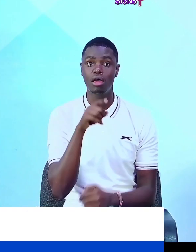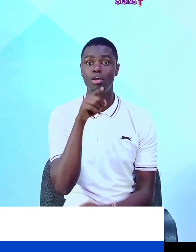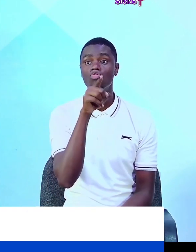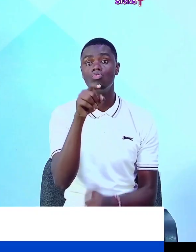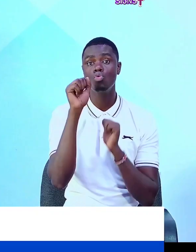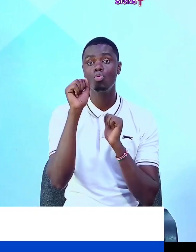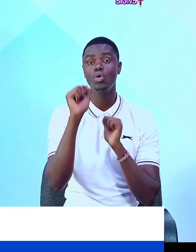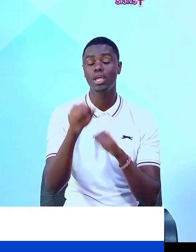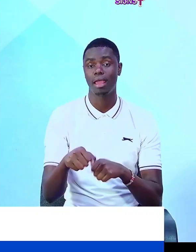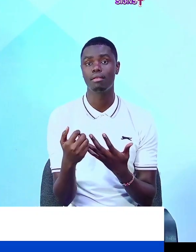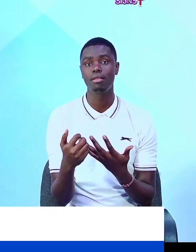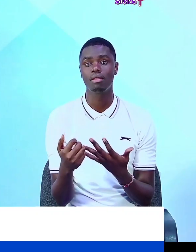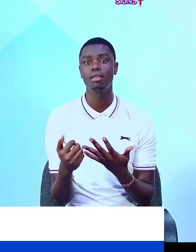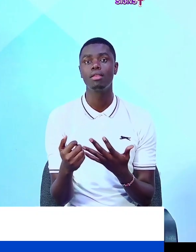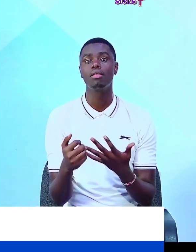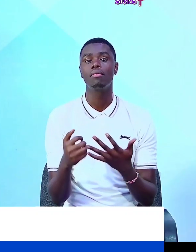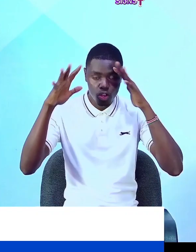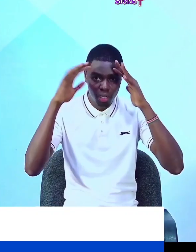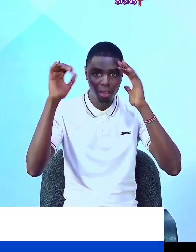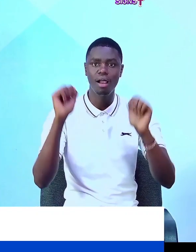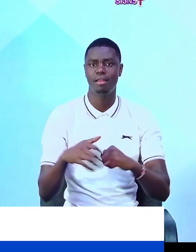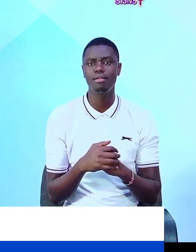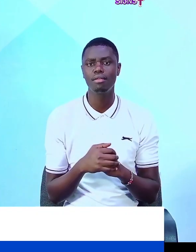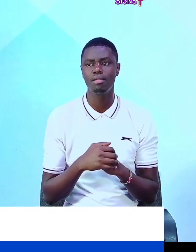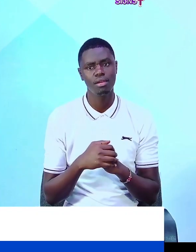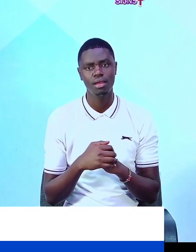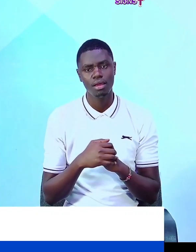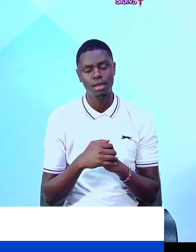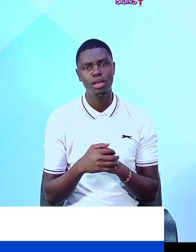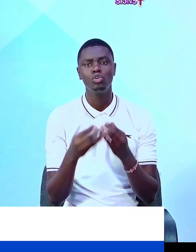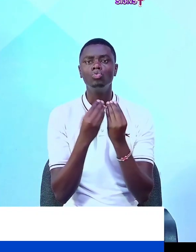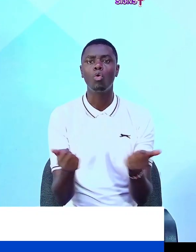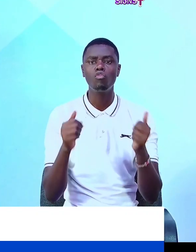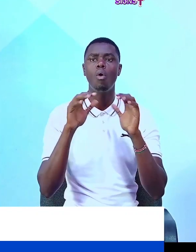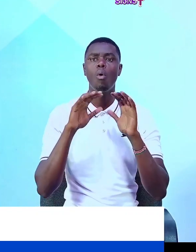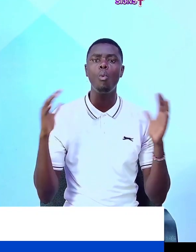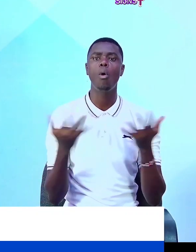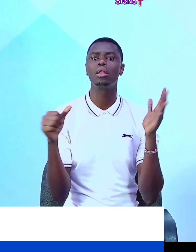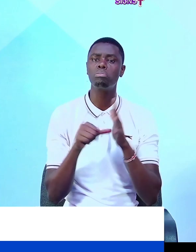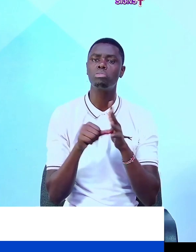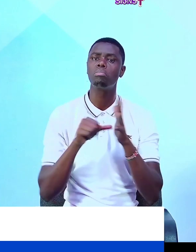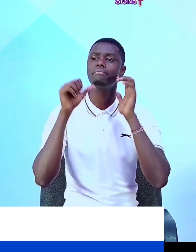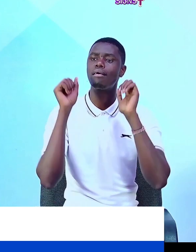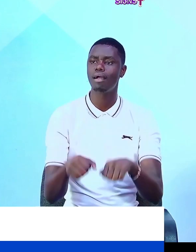be innovative. You can solve a world problem before your name is